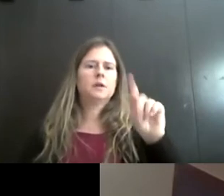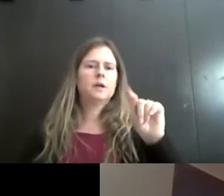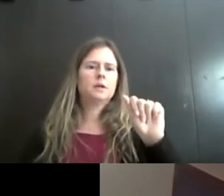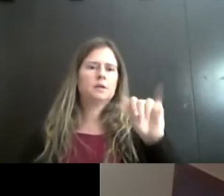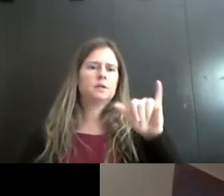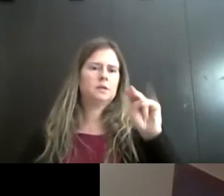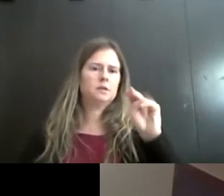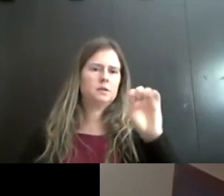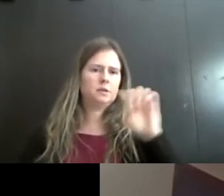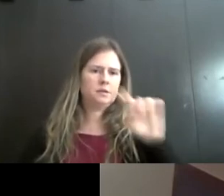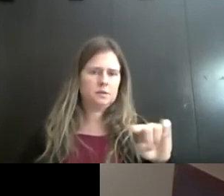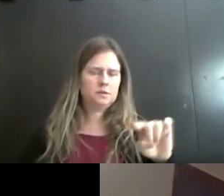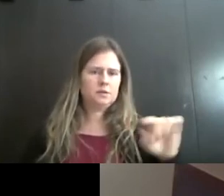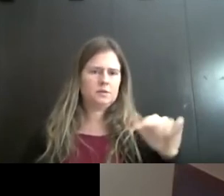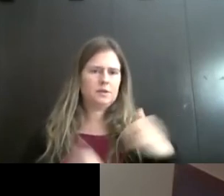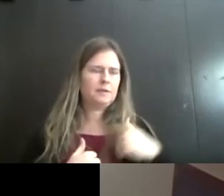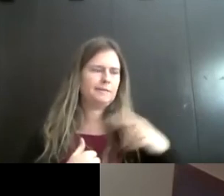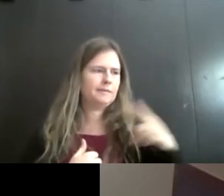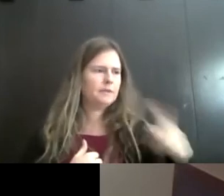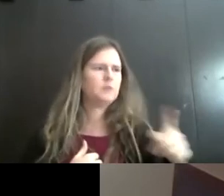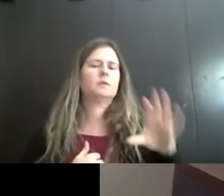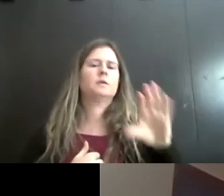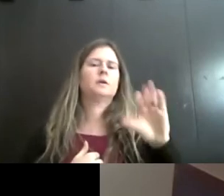they have the casino and they're federally recognized,